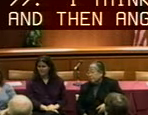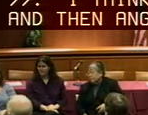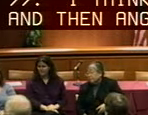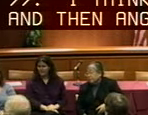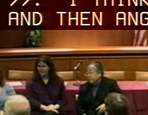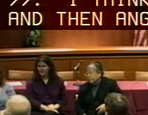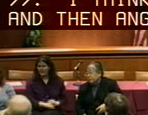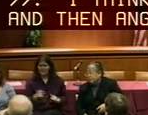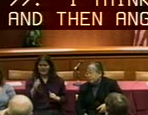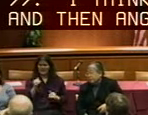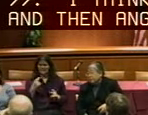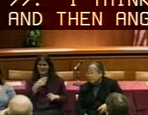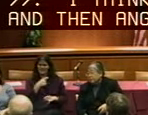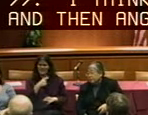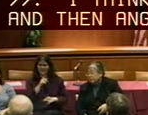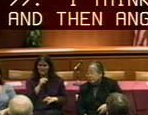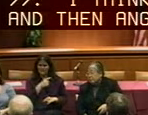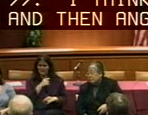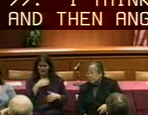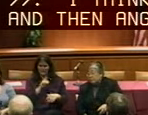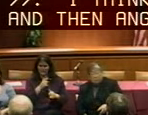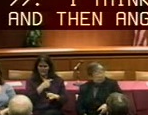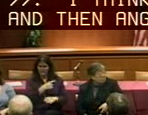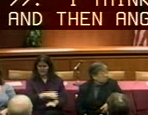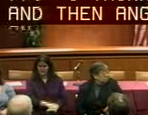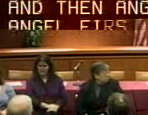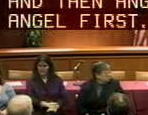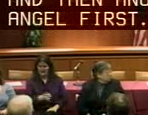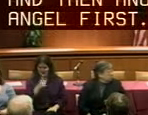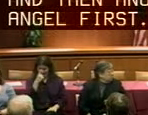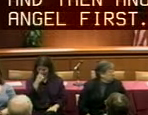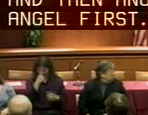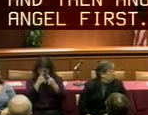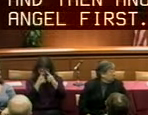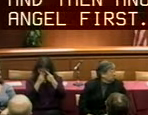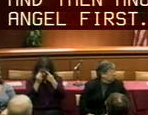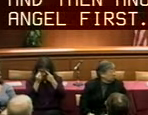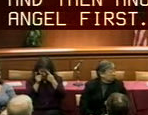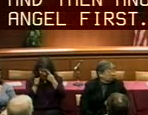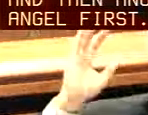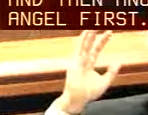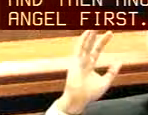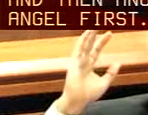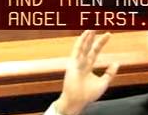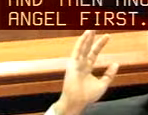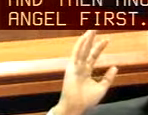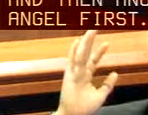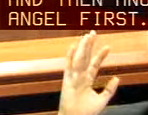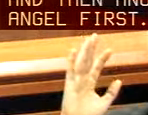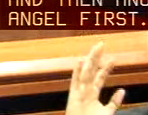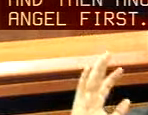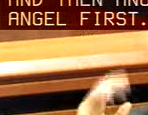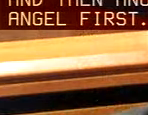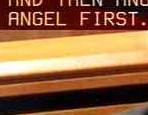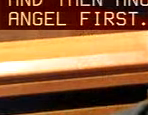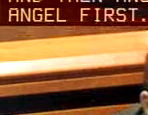Angel first, because... Okay. We'll do Angel first, and then I know Bob also has. Angel with